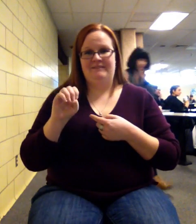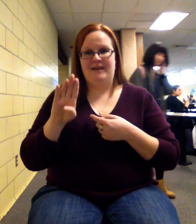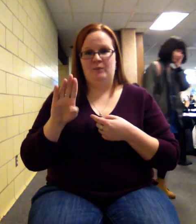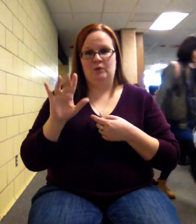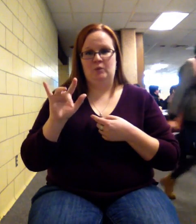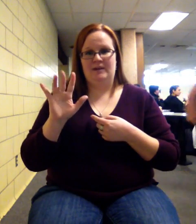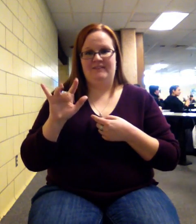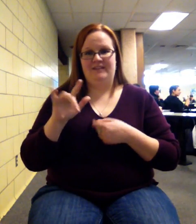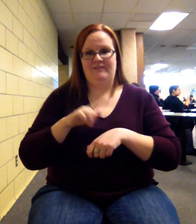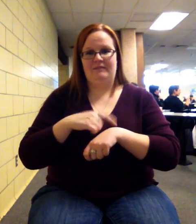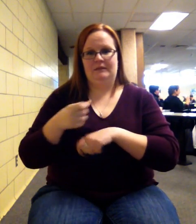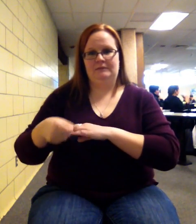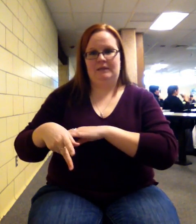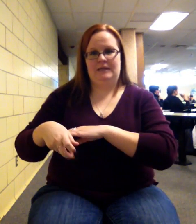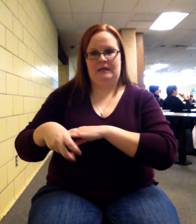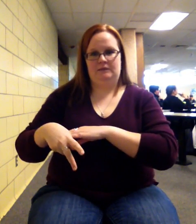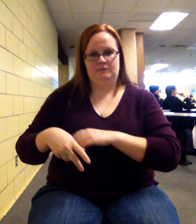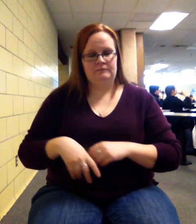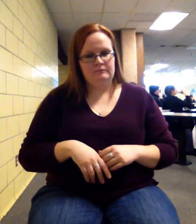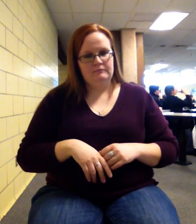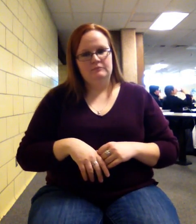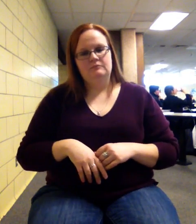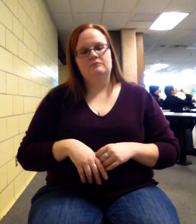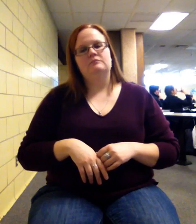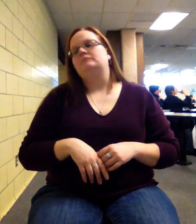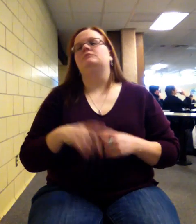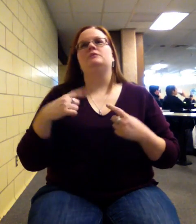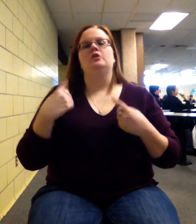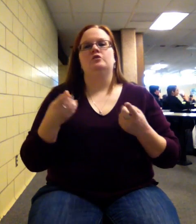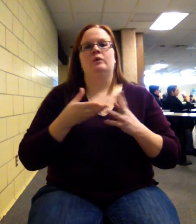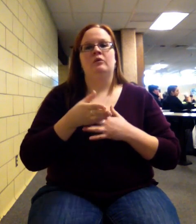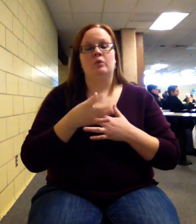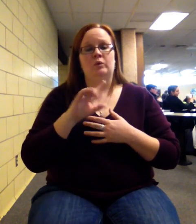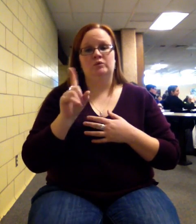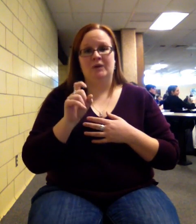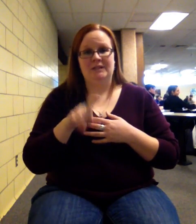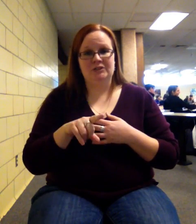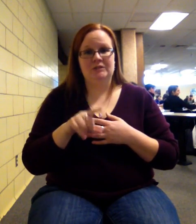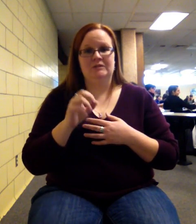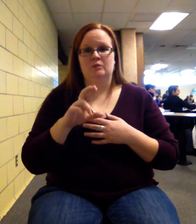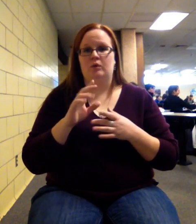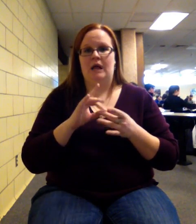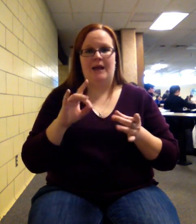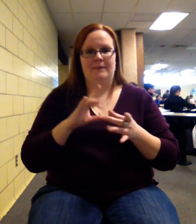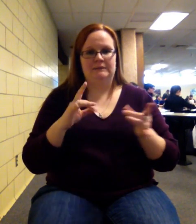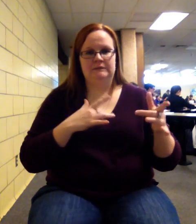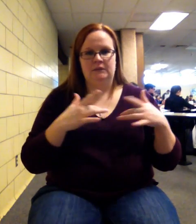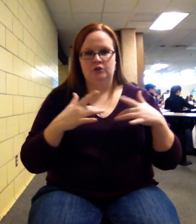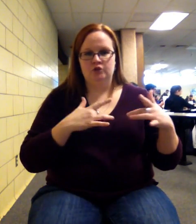at 11:59 p.m. So as you're going through that, if you have any questions or comments or concerns, don't hesitate to